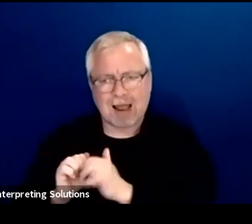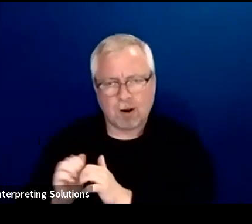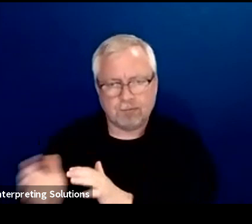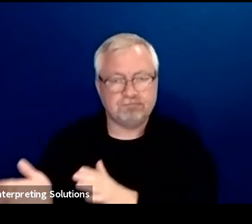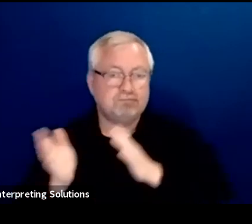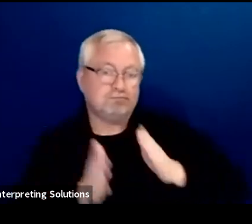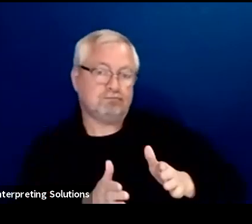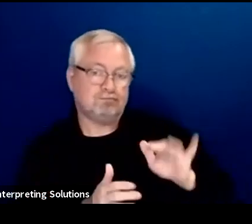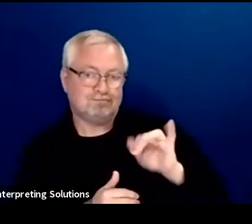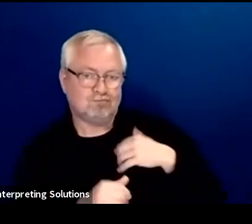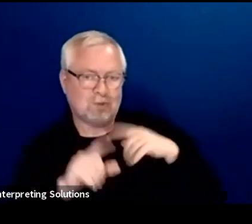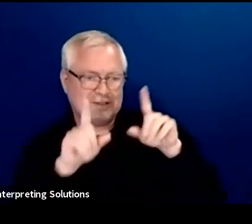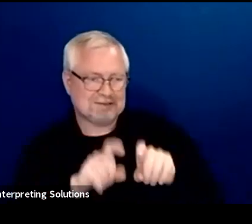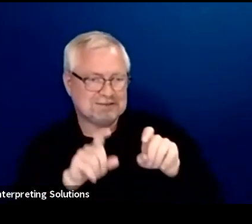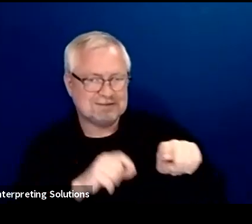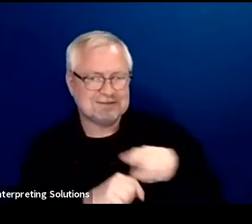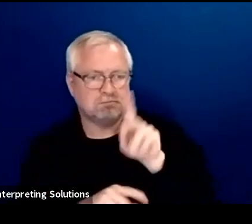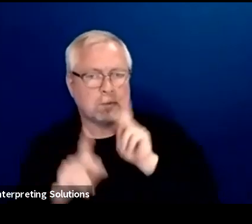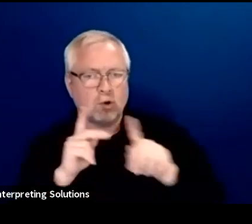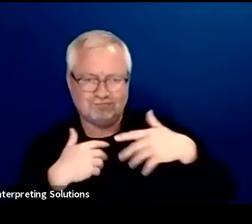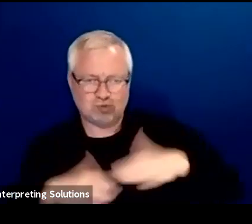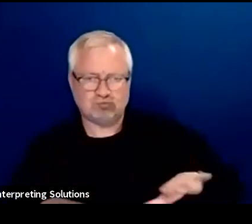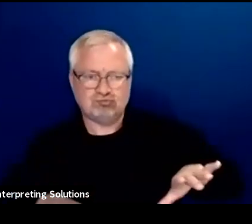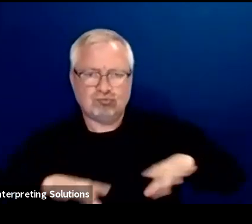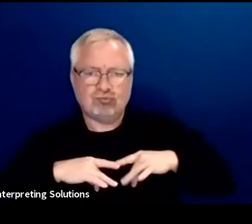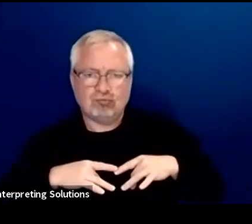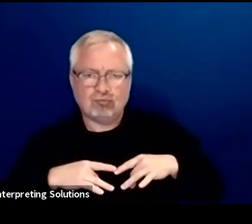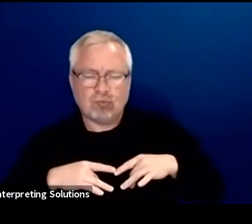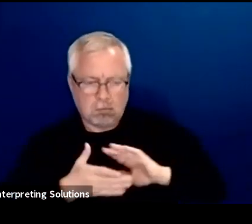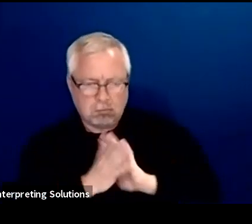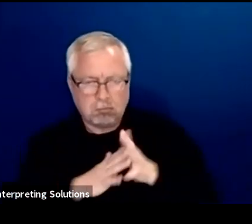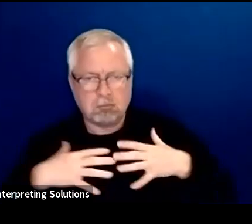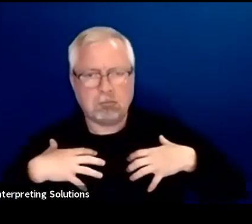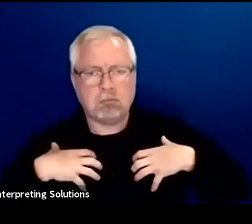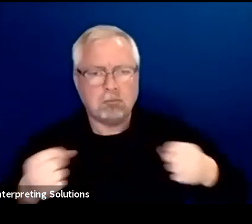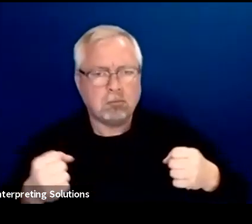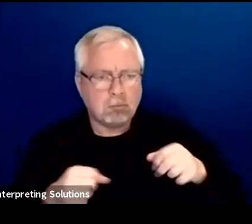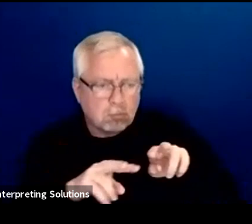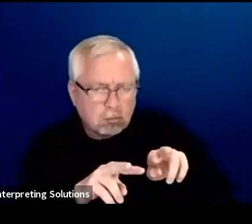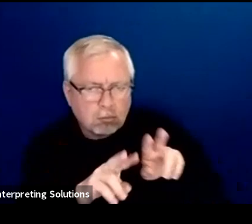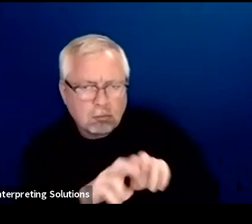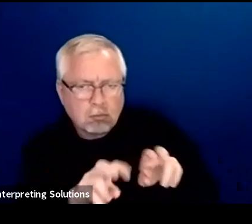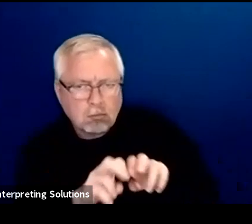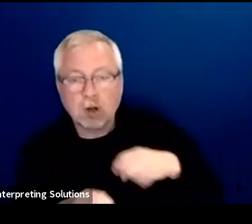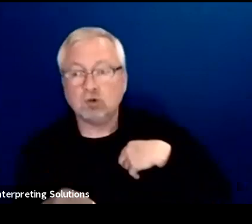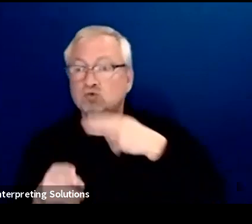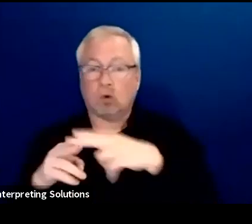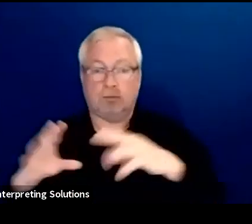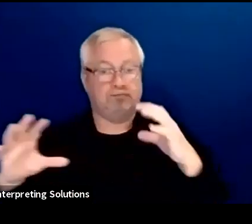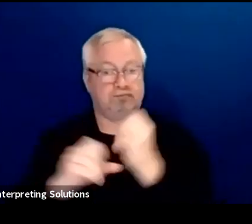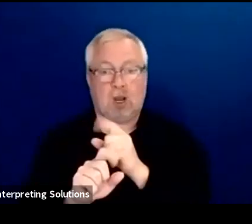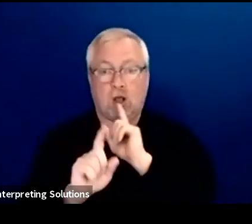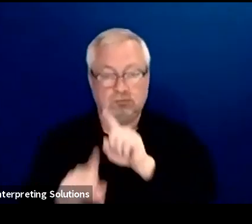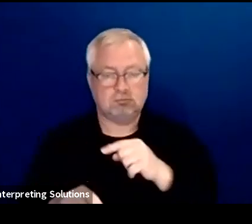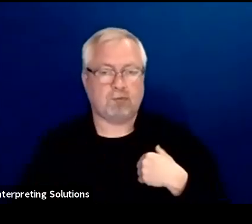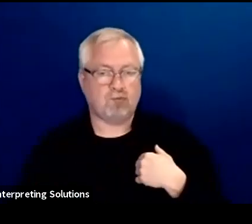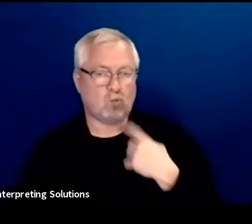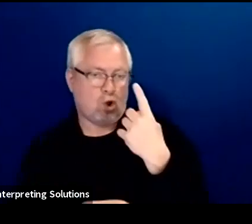So short answer to that is yes, we have a work group in place that coordinates with all of the laboratory